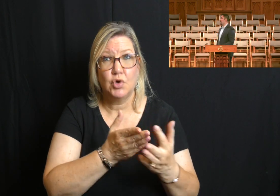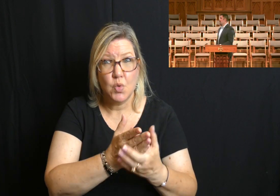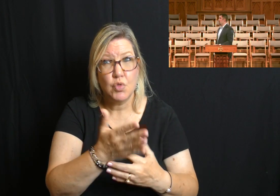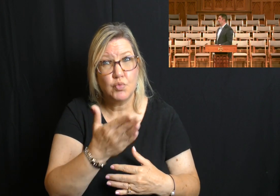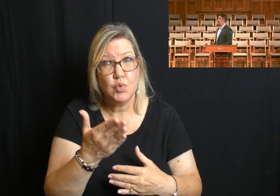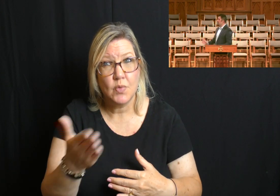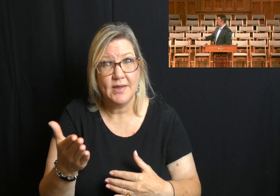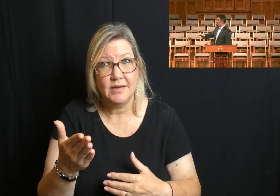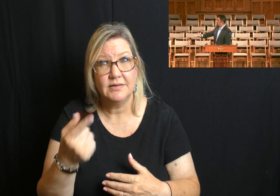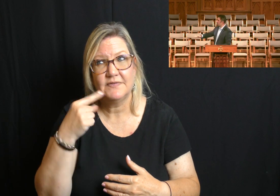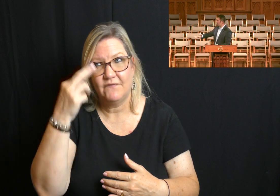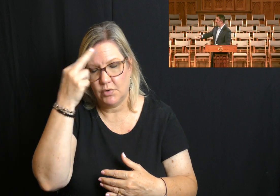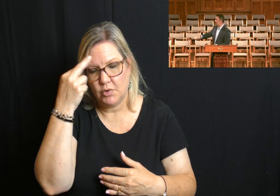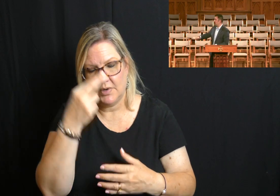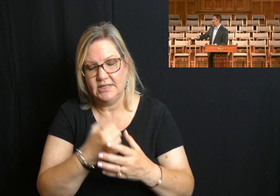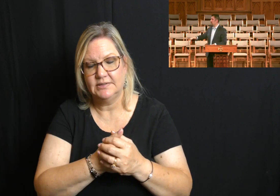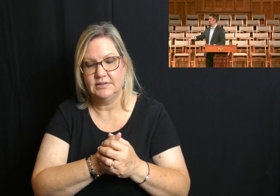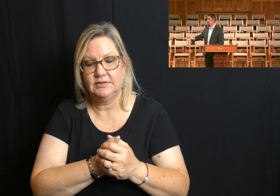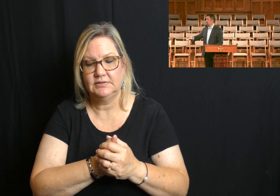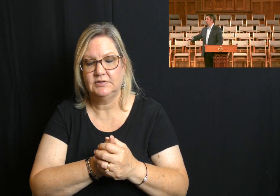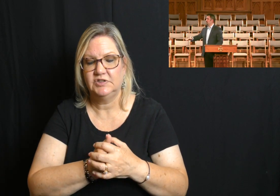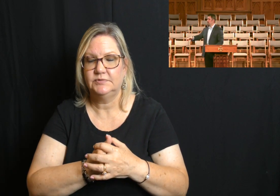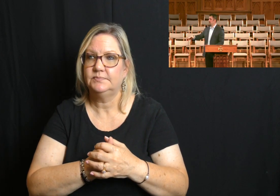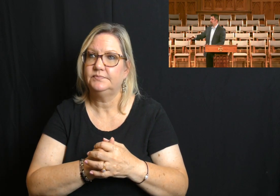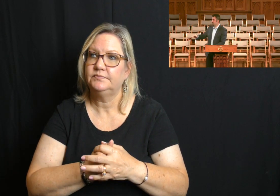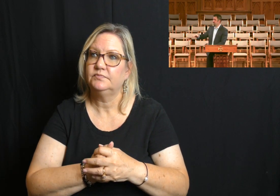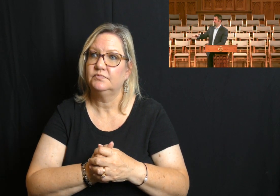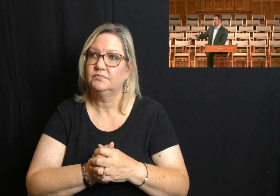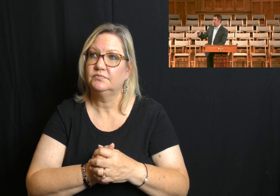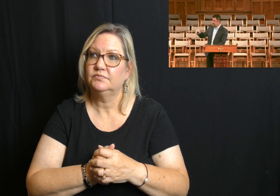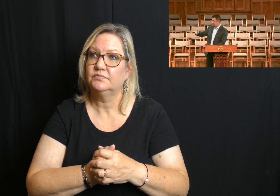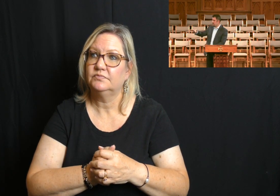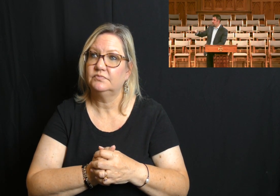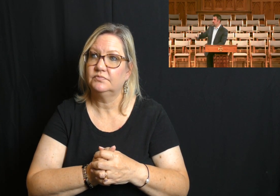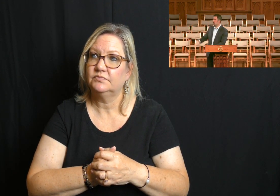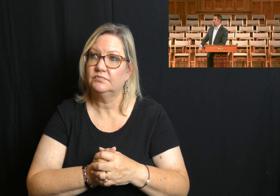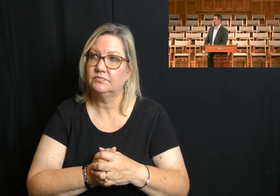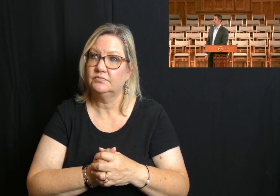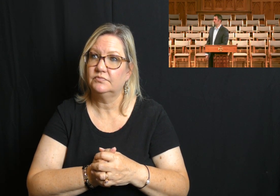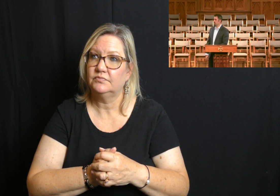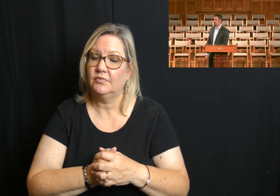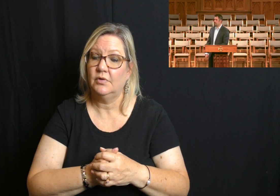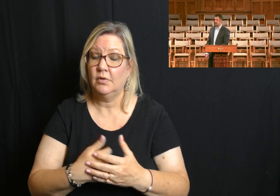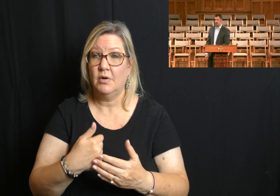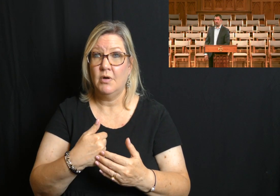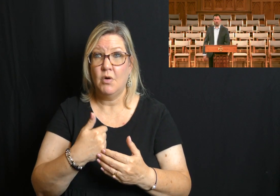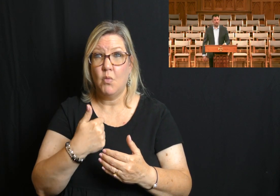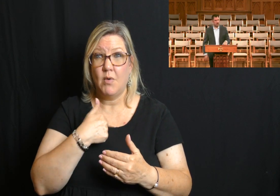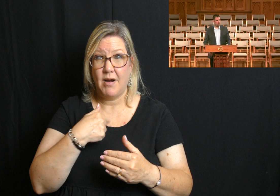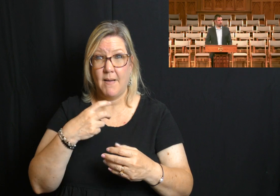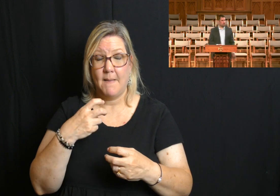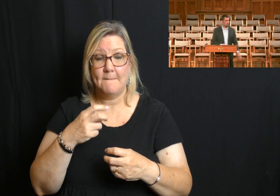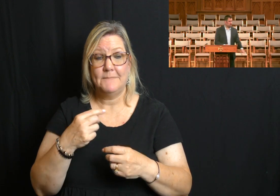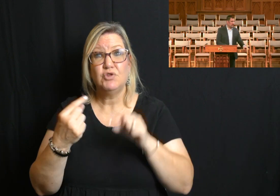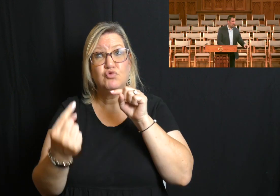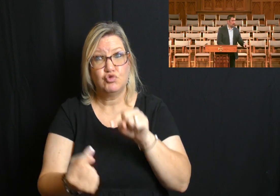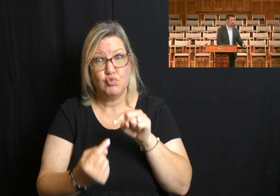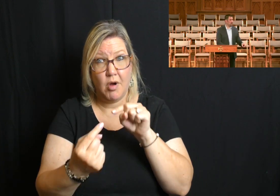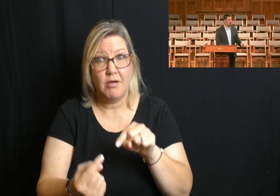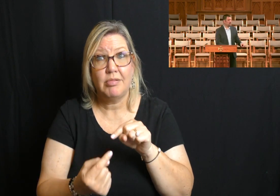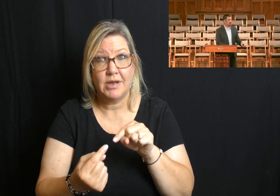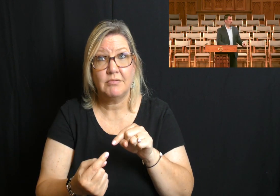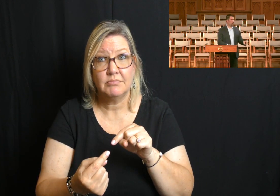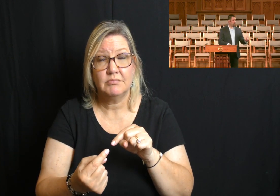what, when God puts me through the fire, my faith grows. When God puts me through the